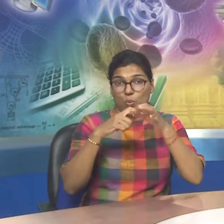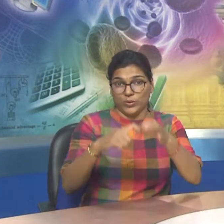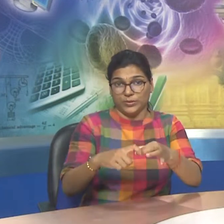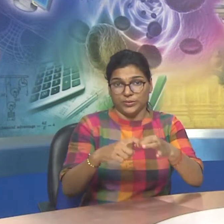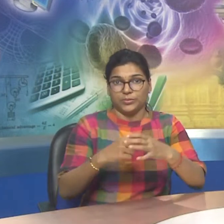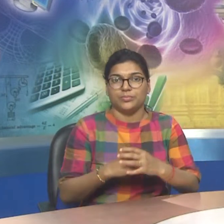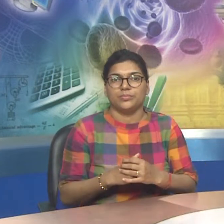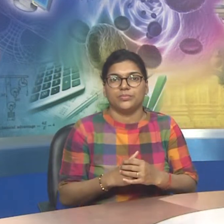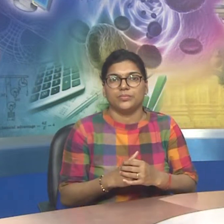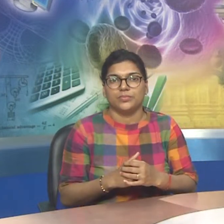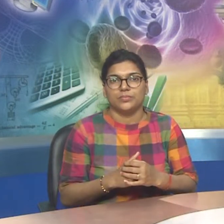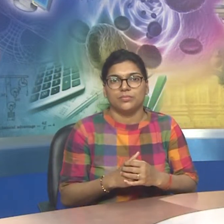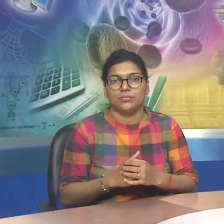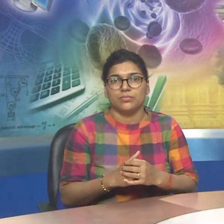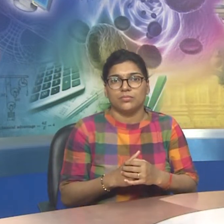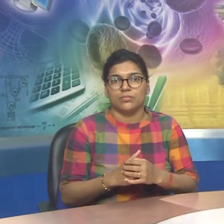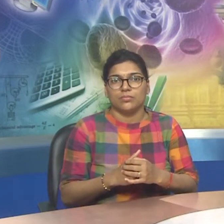Question number 5.